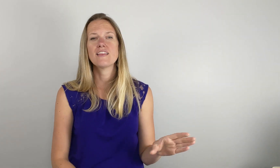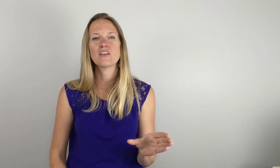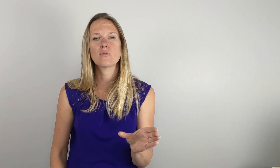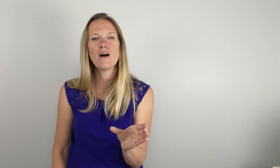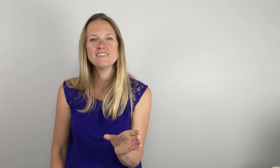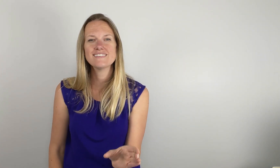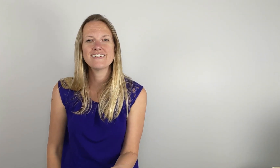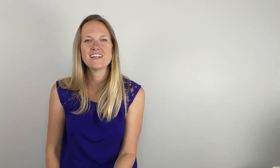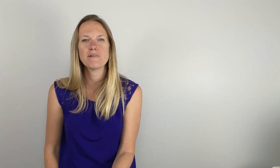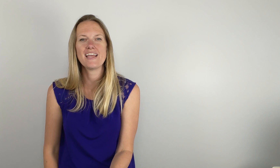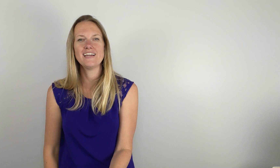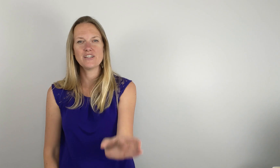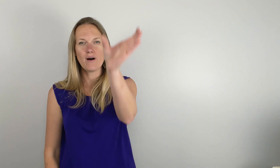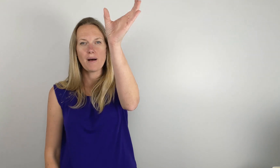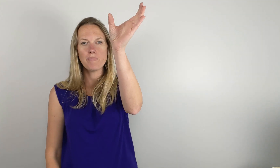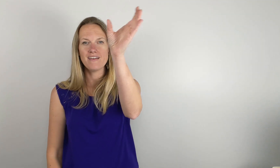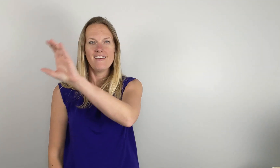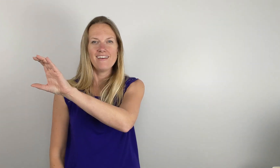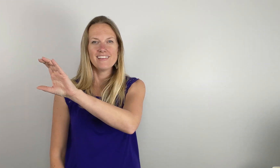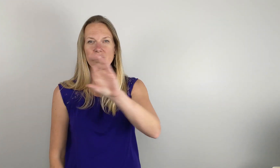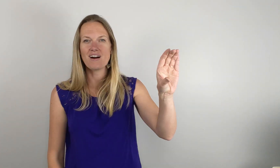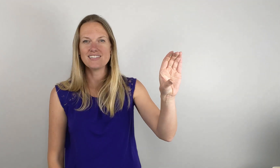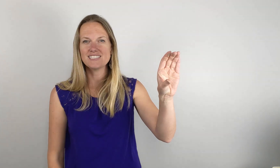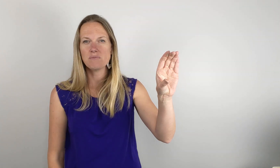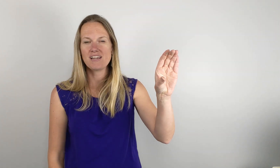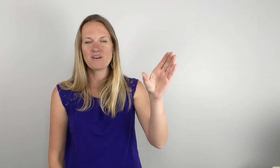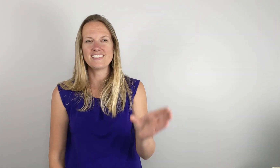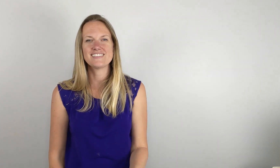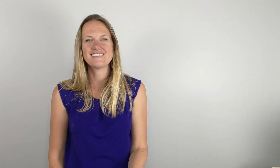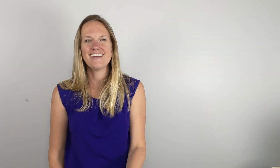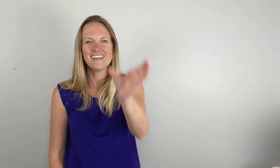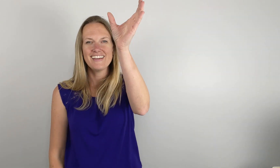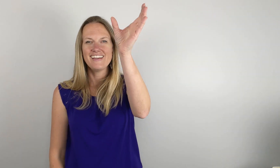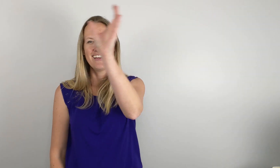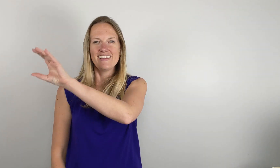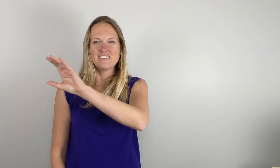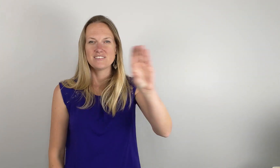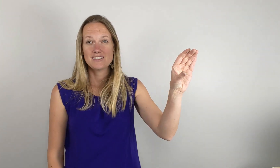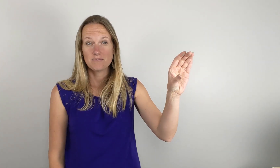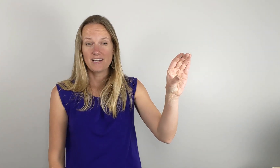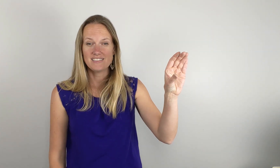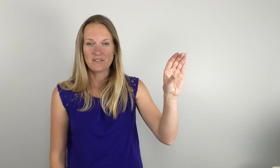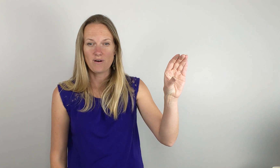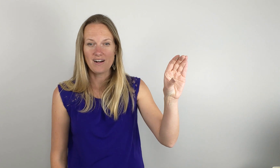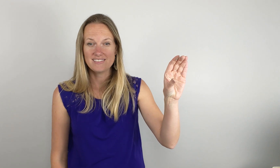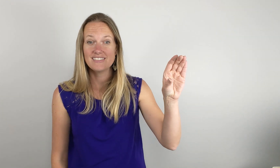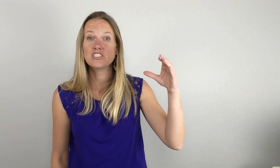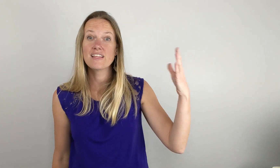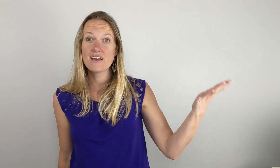the cross with your dominant hand, you go up, and then a cross, you make a cross, okay? Despise the cross. Let's try that